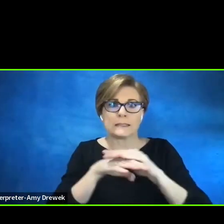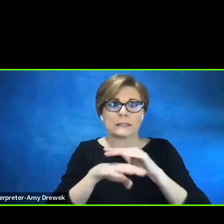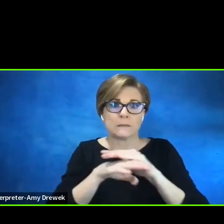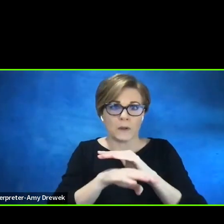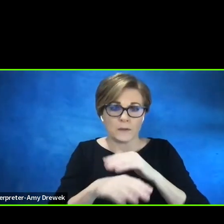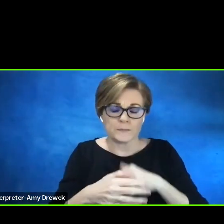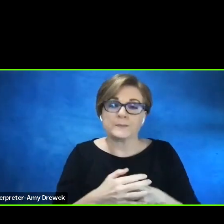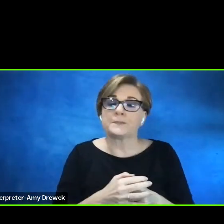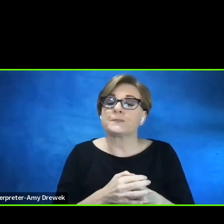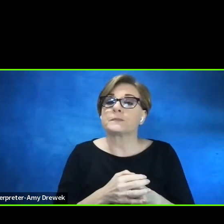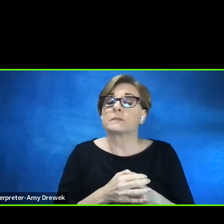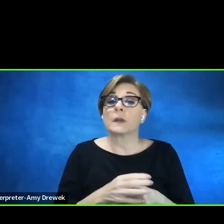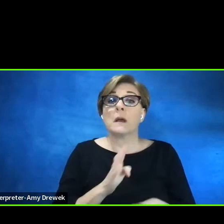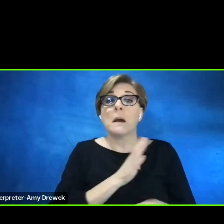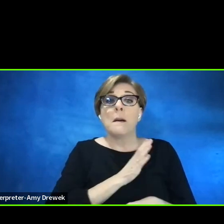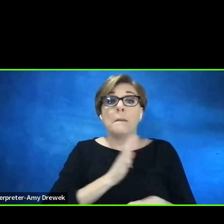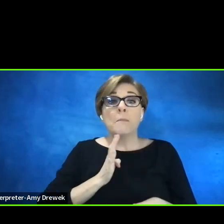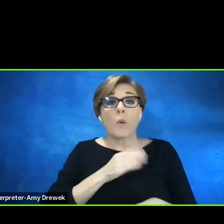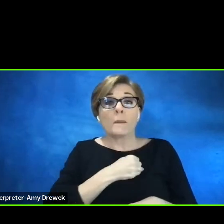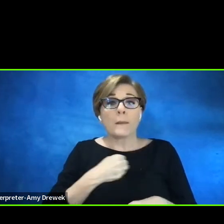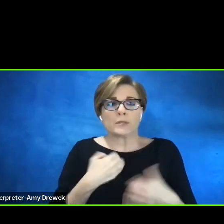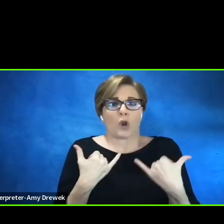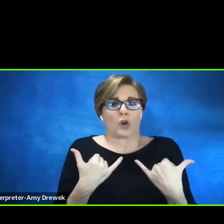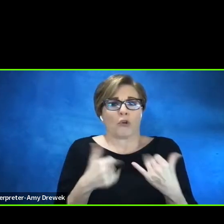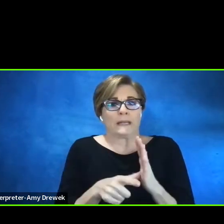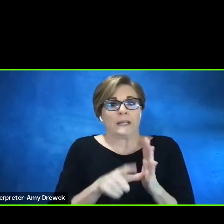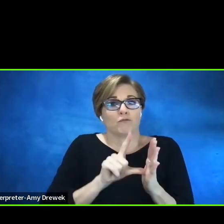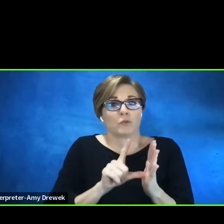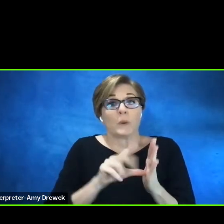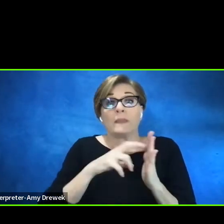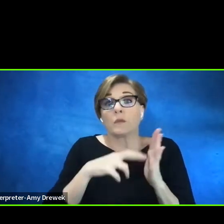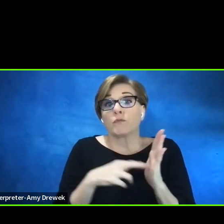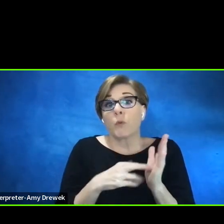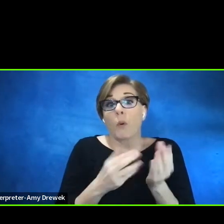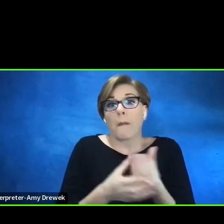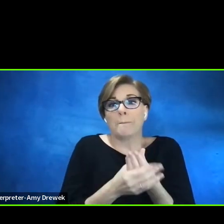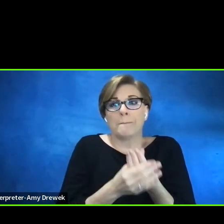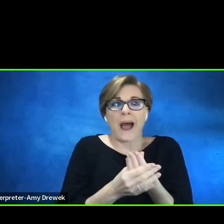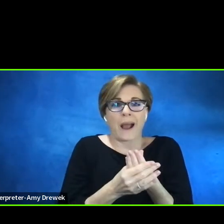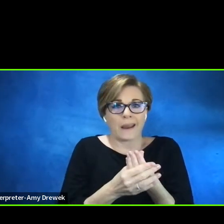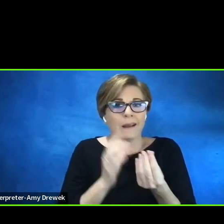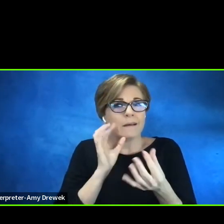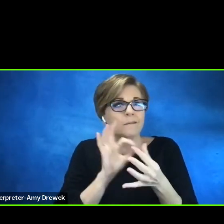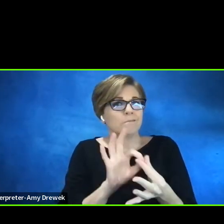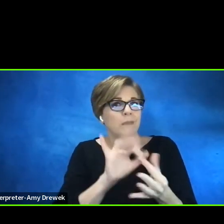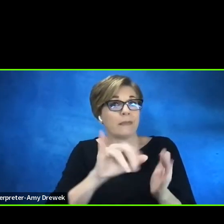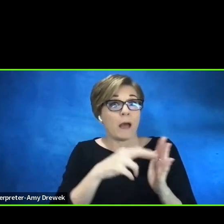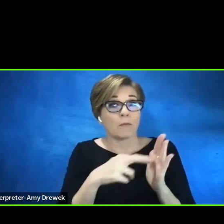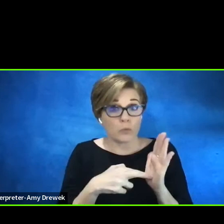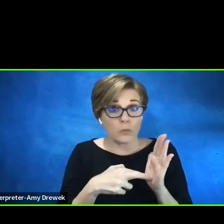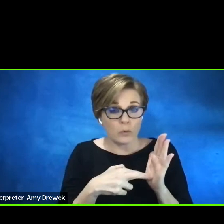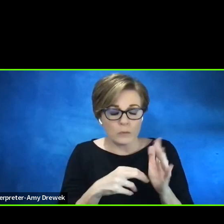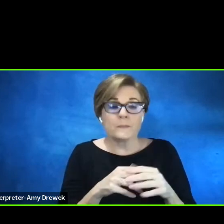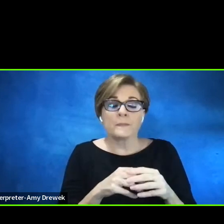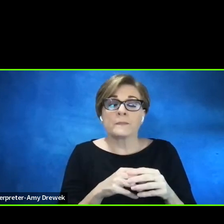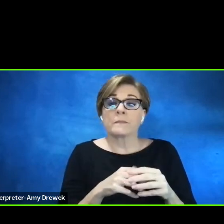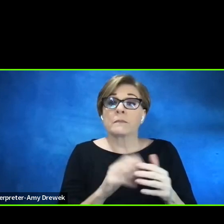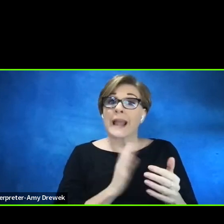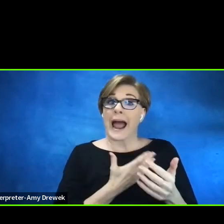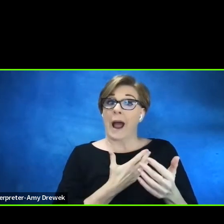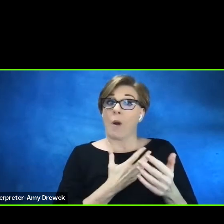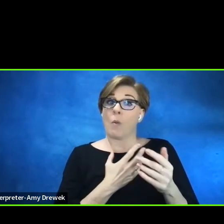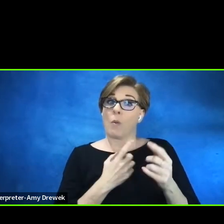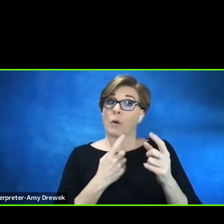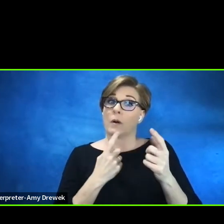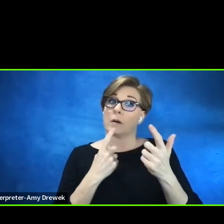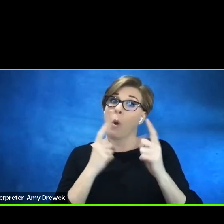Board members are currently reviewing the rule packet for this rule. Our hope is to have this rule